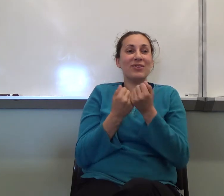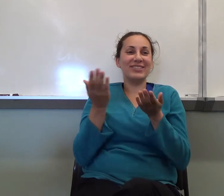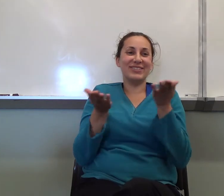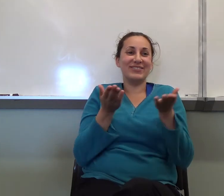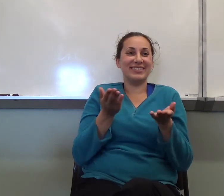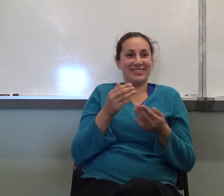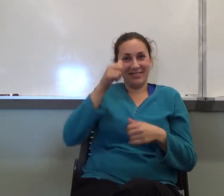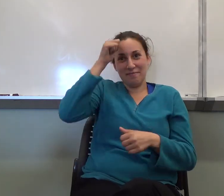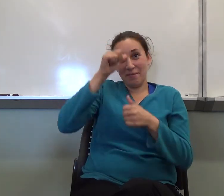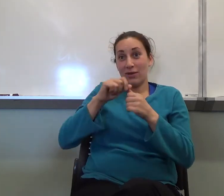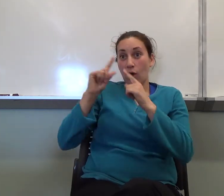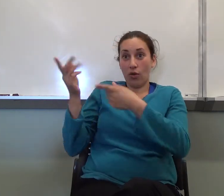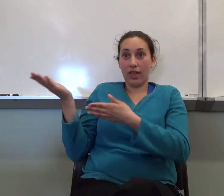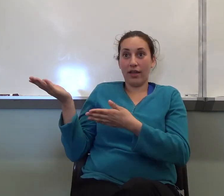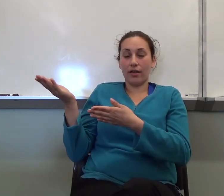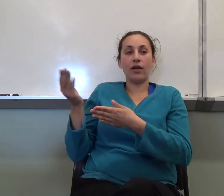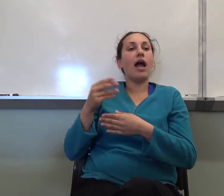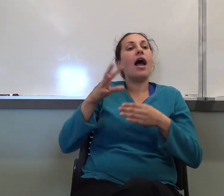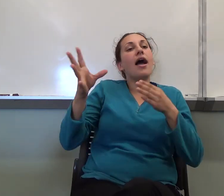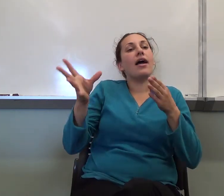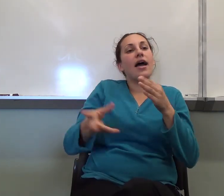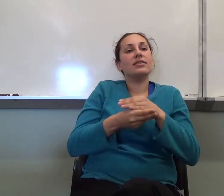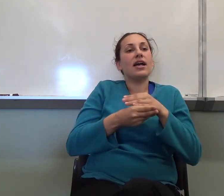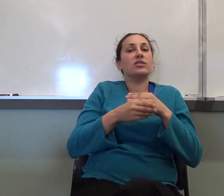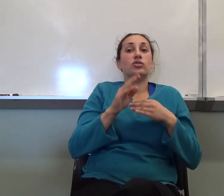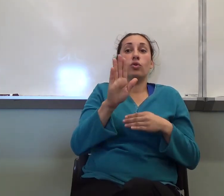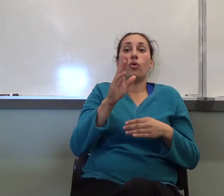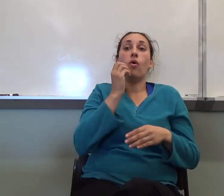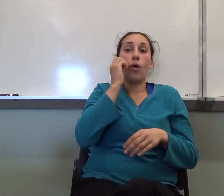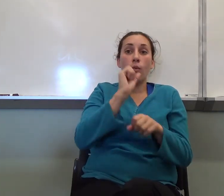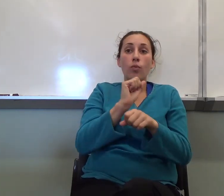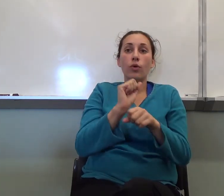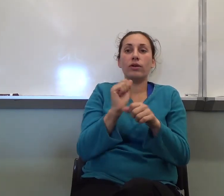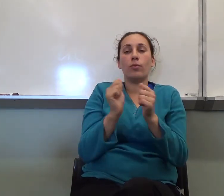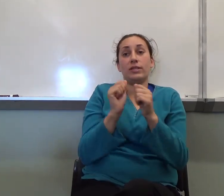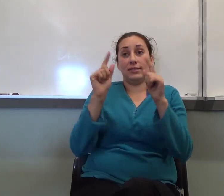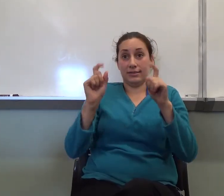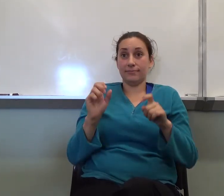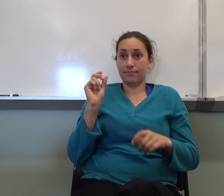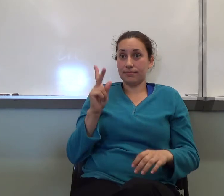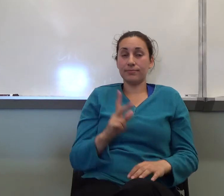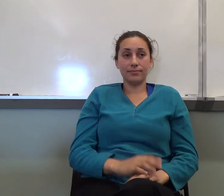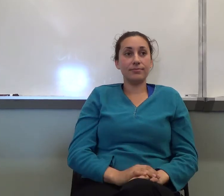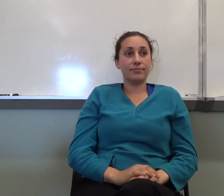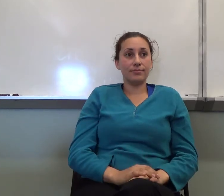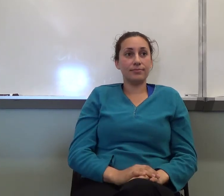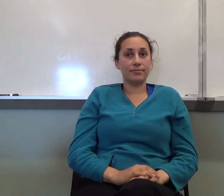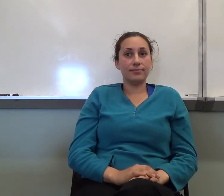homework in the same test envelope as the test. And that way it's back in